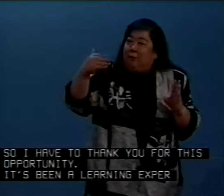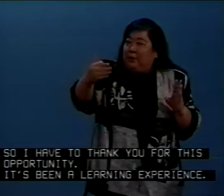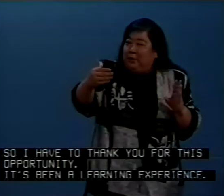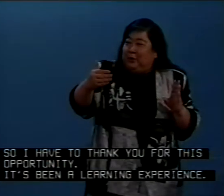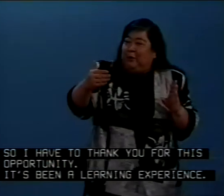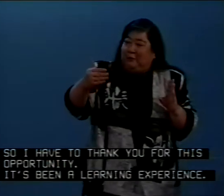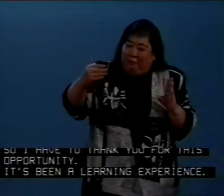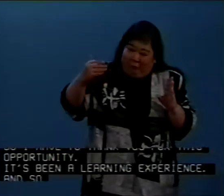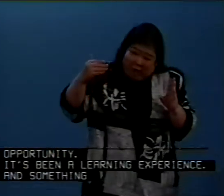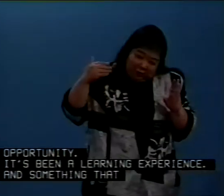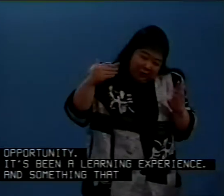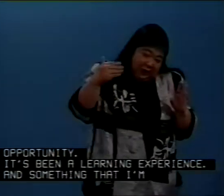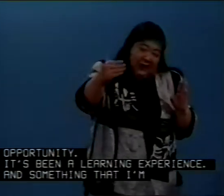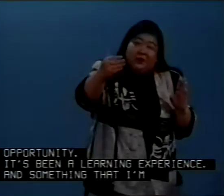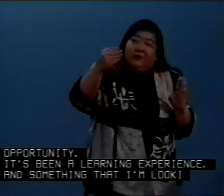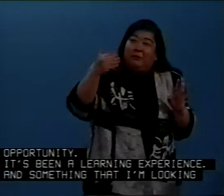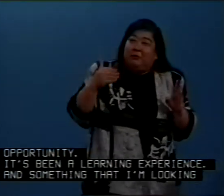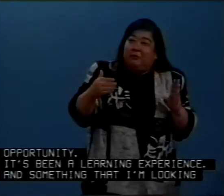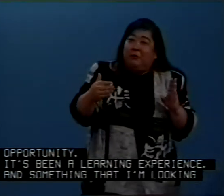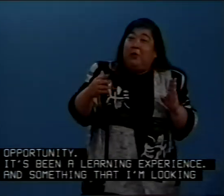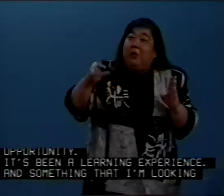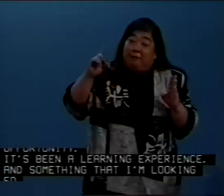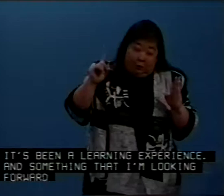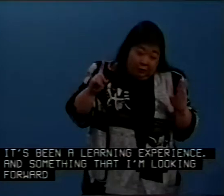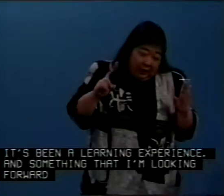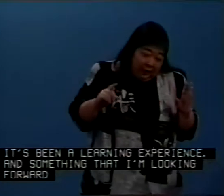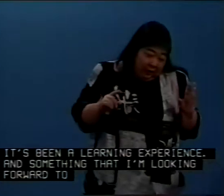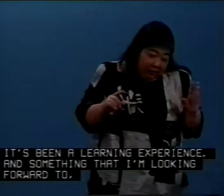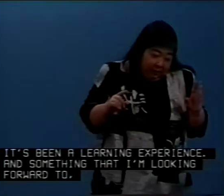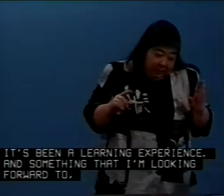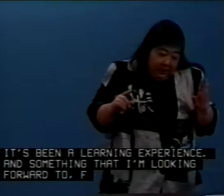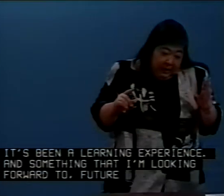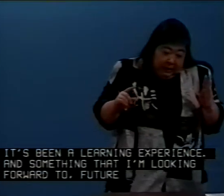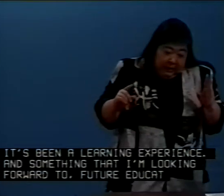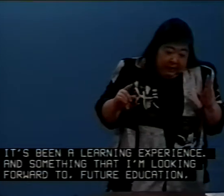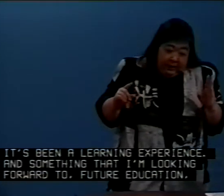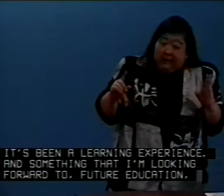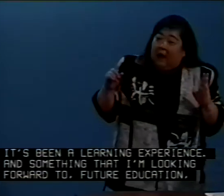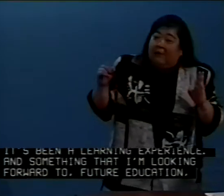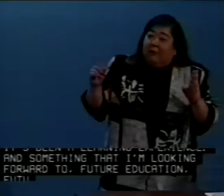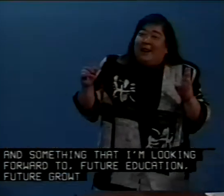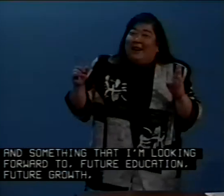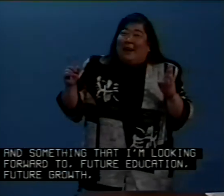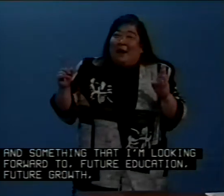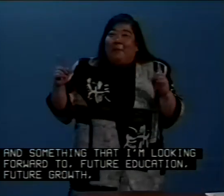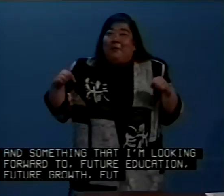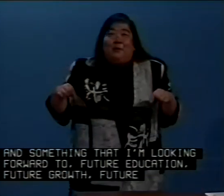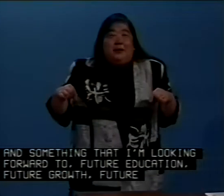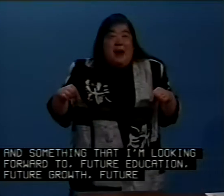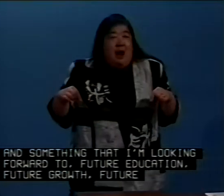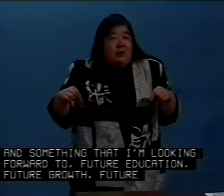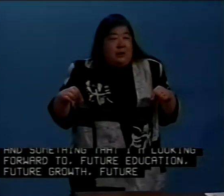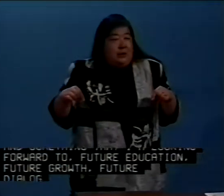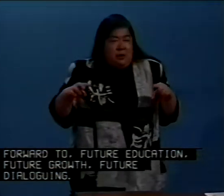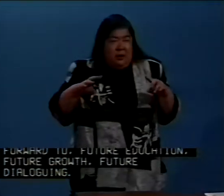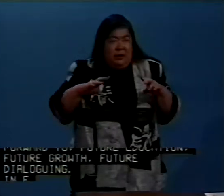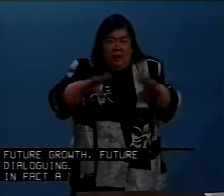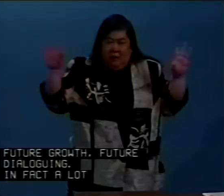to. Future education, future growth, future dialoguing. In fact, a lot of what I'm doing now is so totally